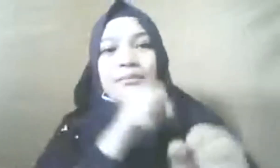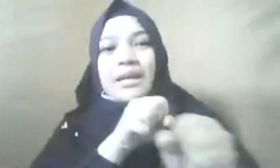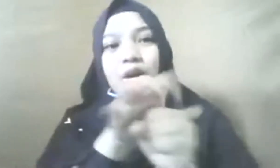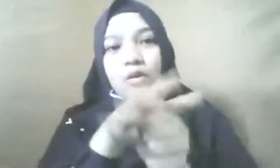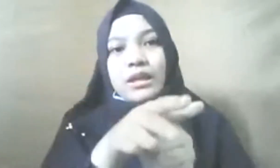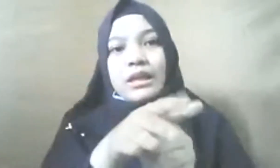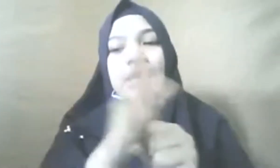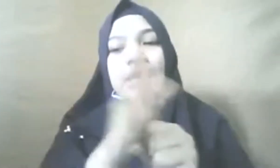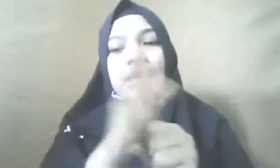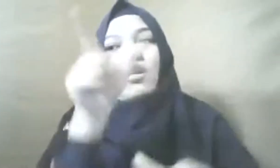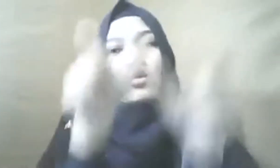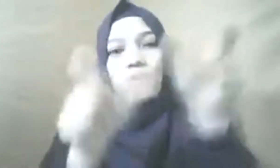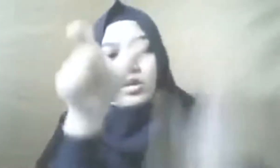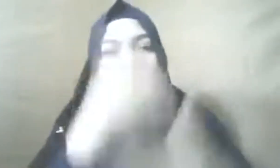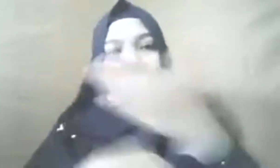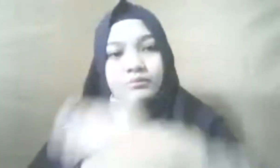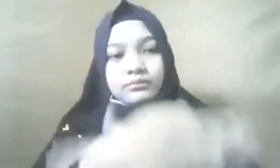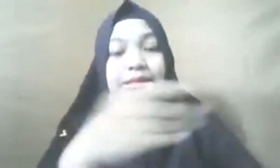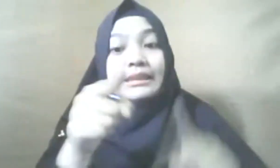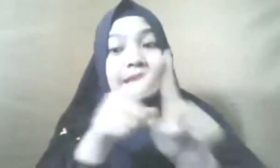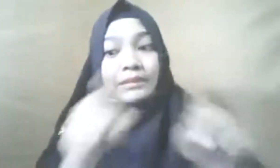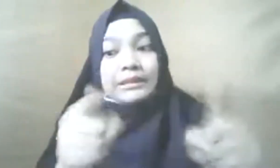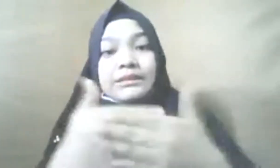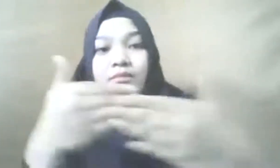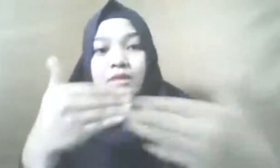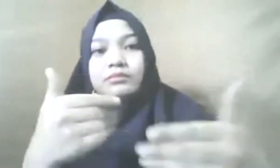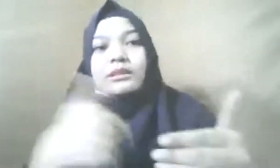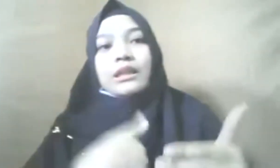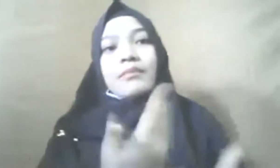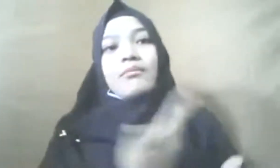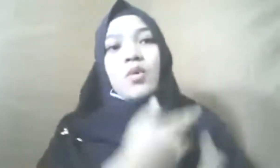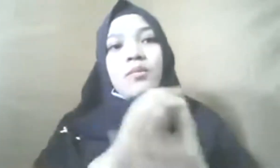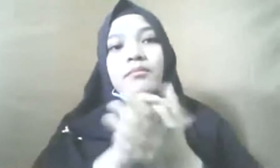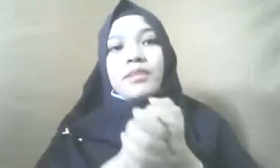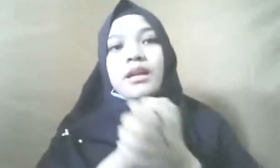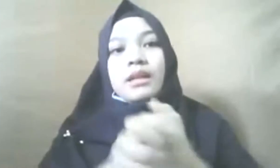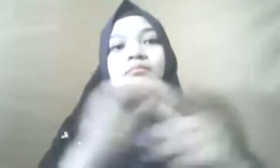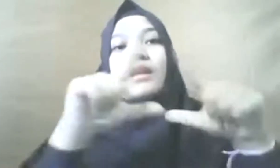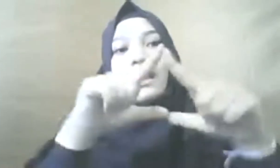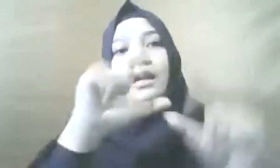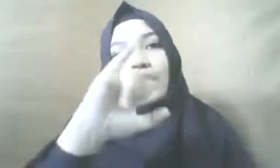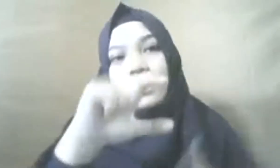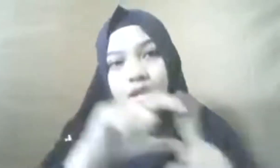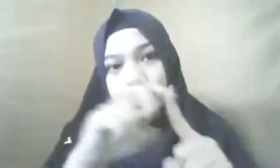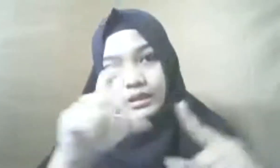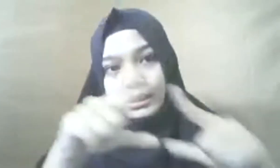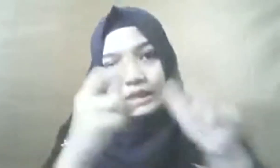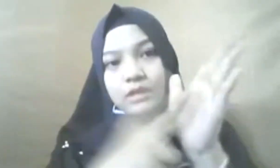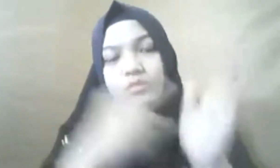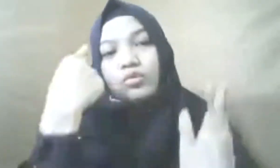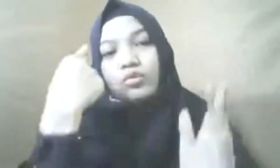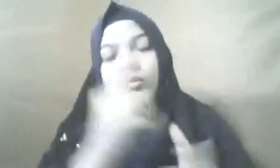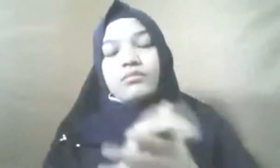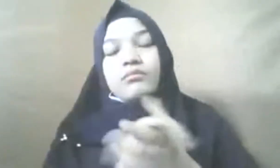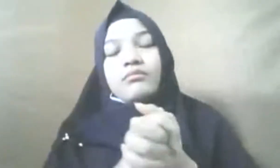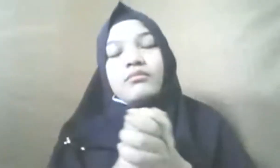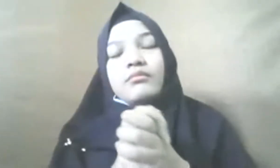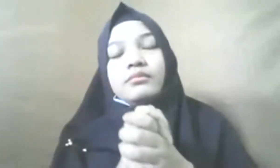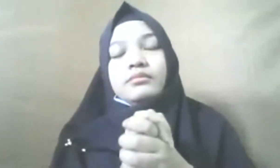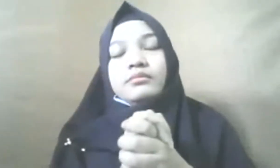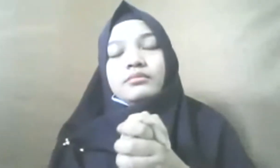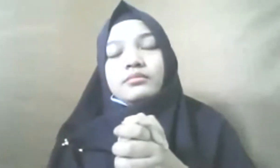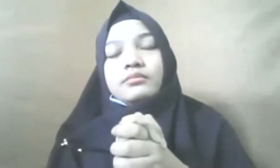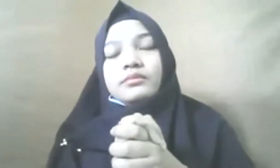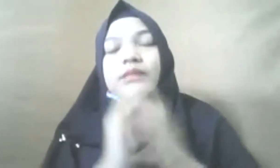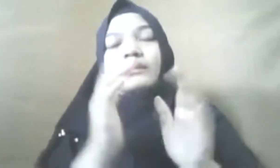But before that, allow me to introduce AIDRAN to all the audience today. And then I will speak briefly